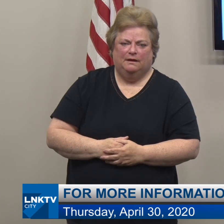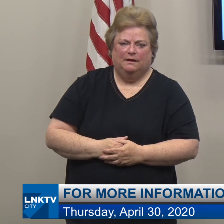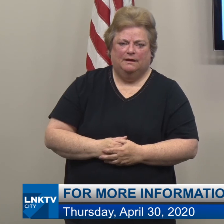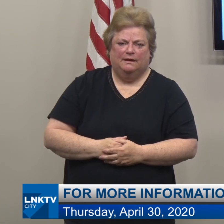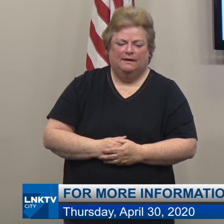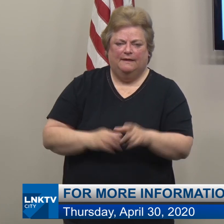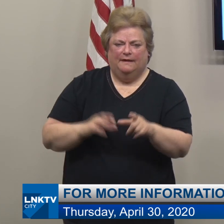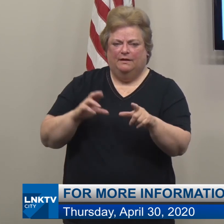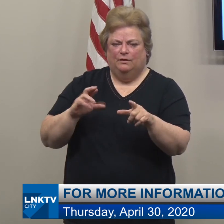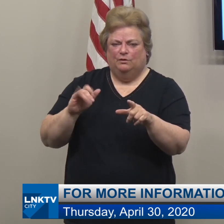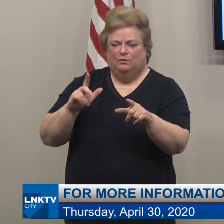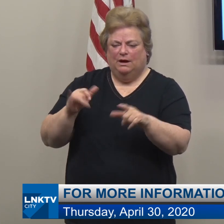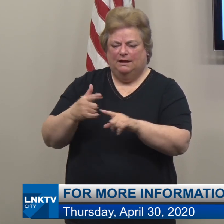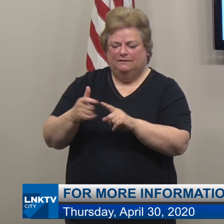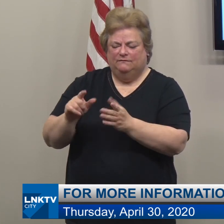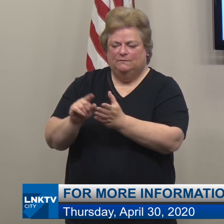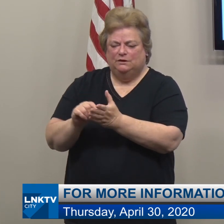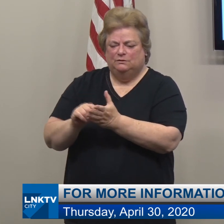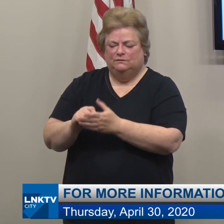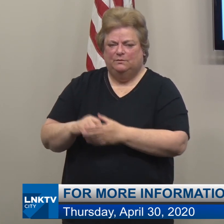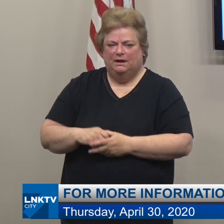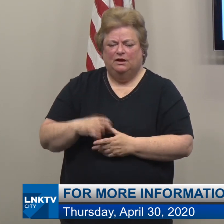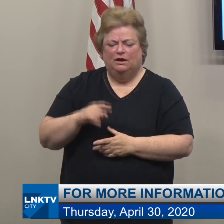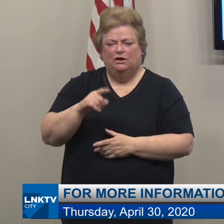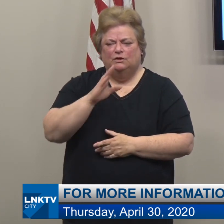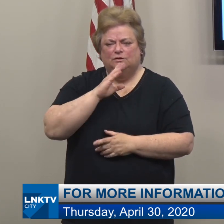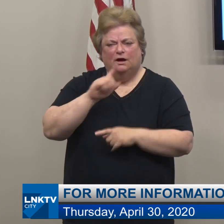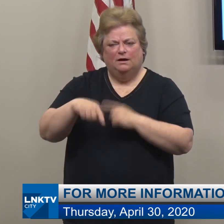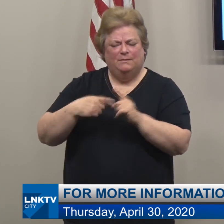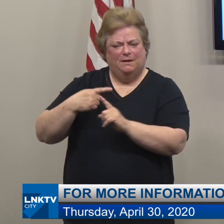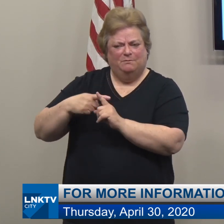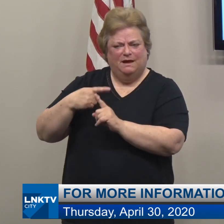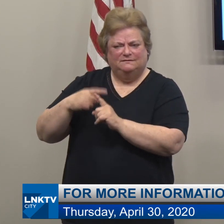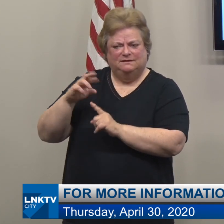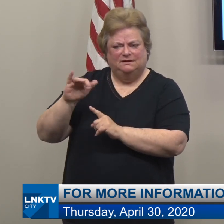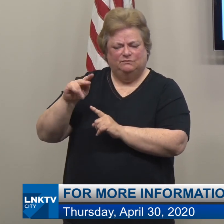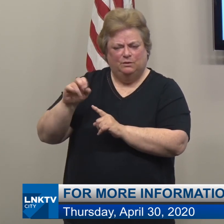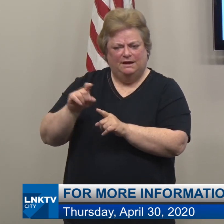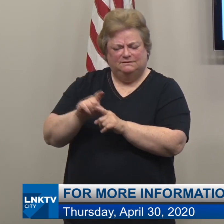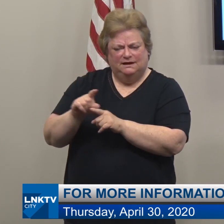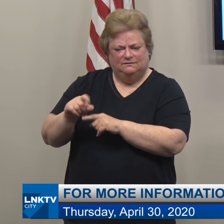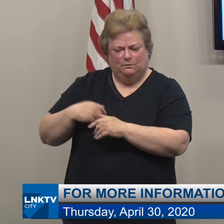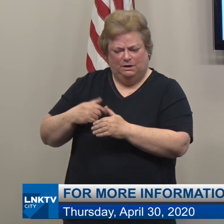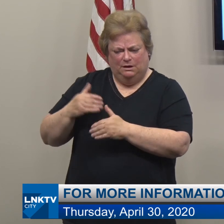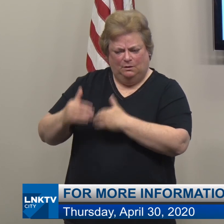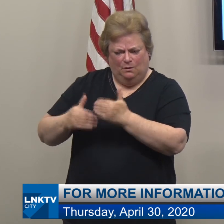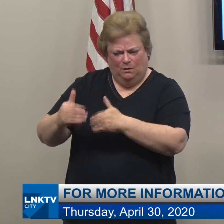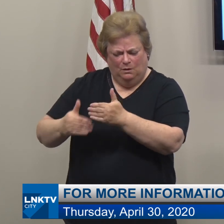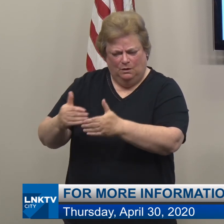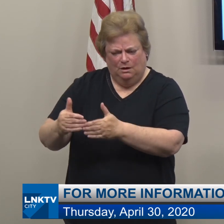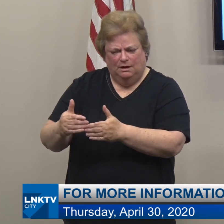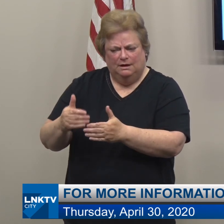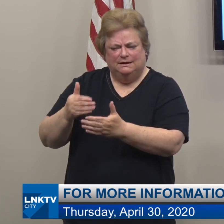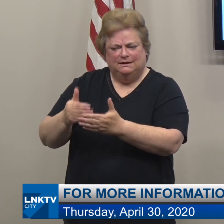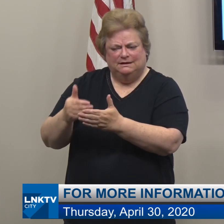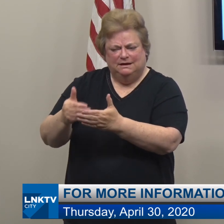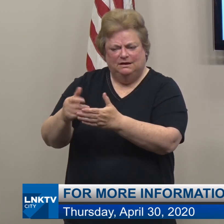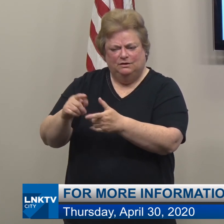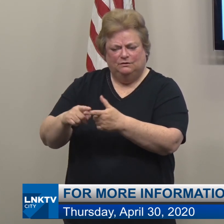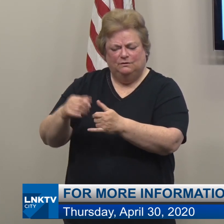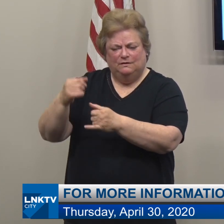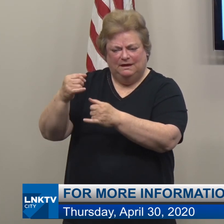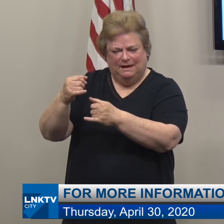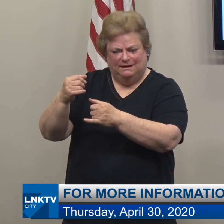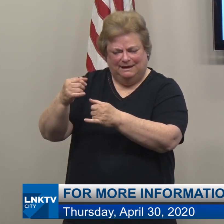Director Lopez, when you talk about positivity rate and as we go forward and get towards the end of the current